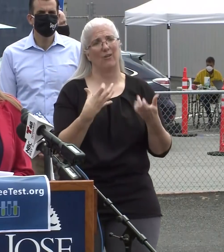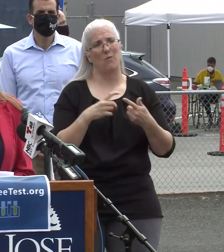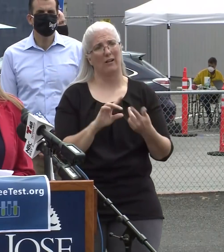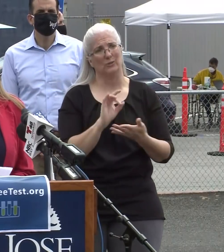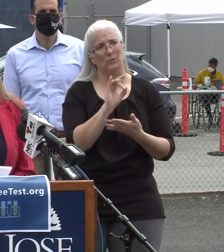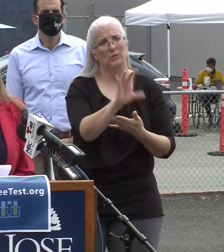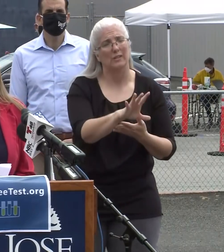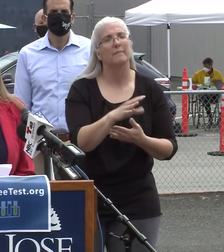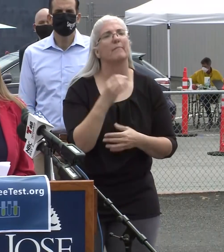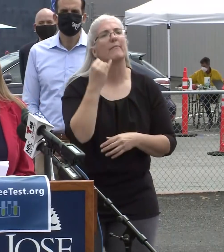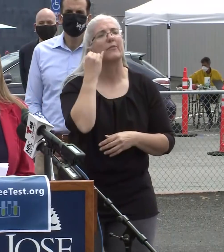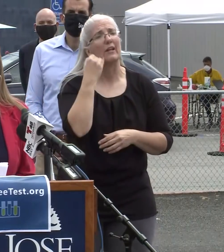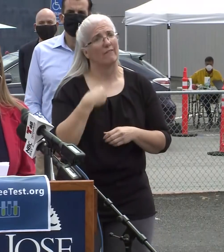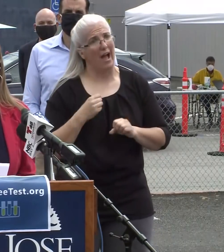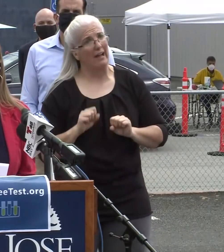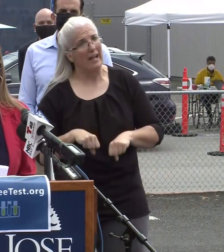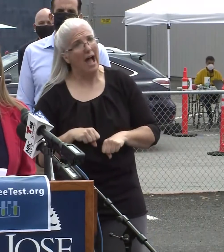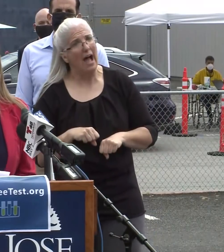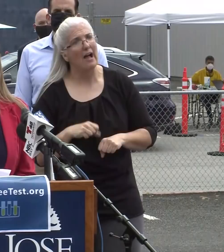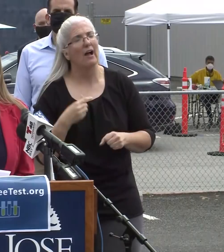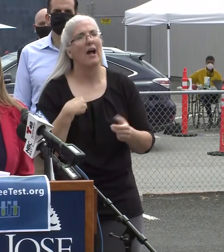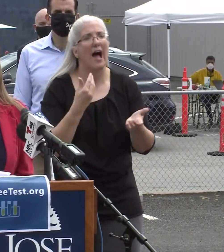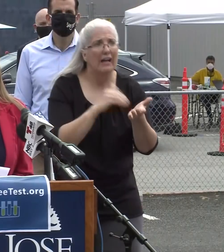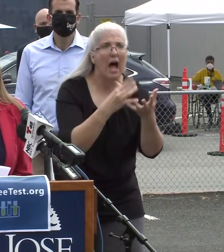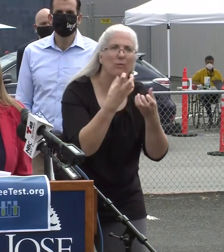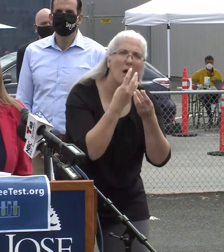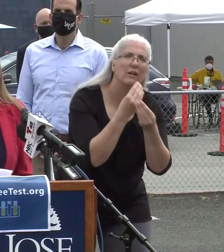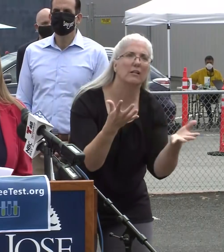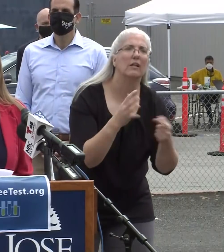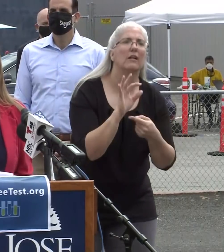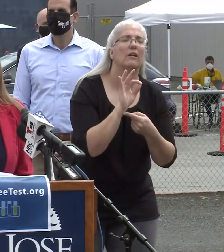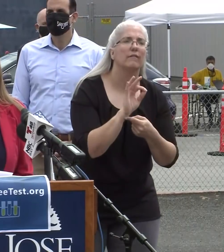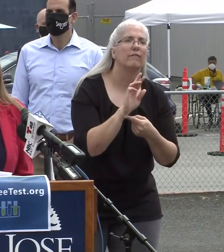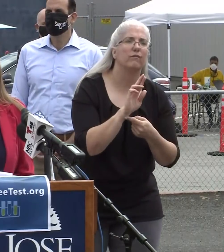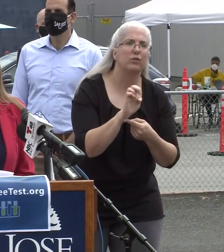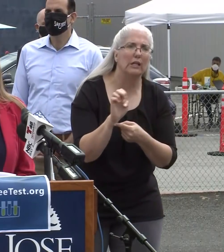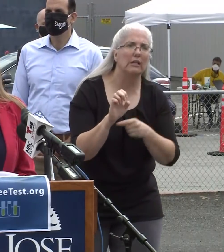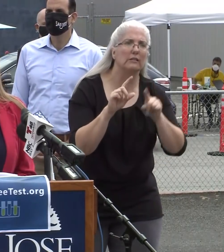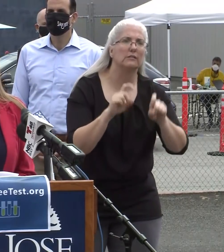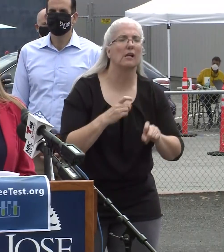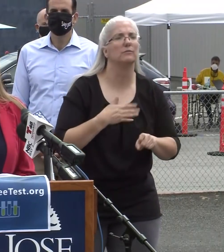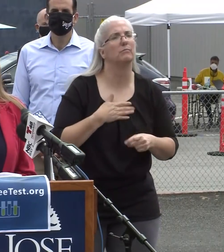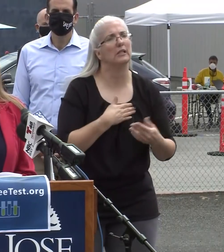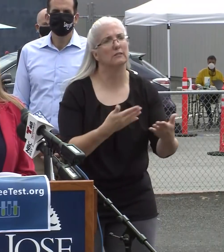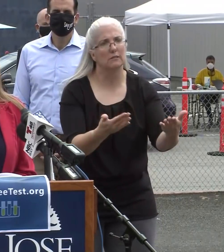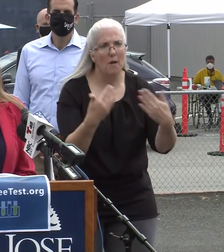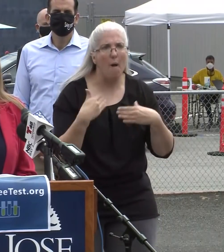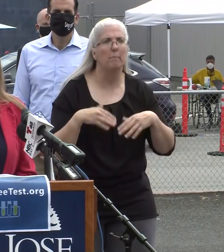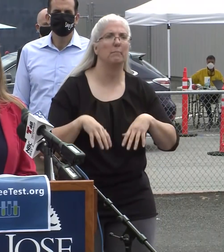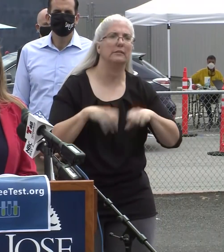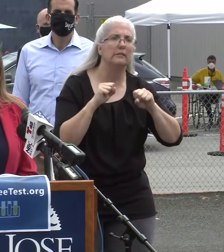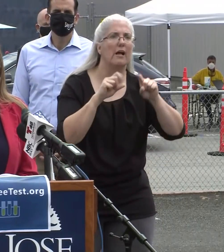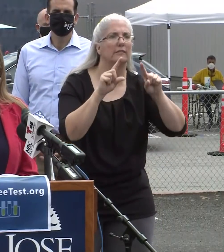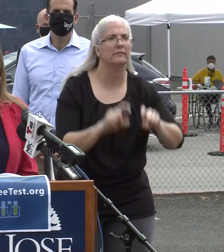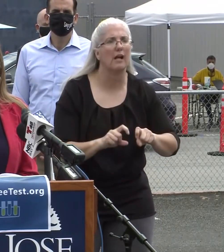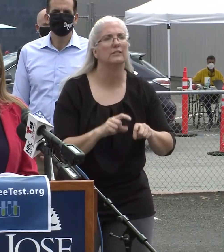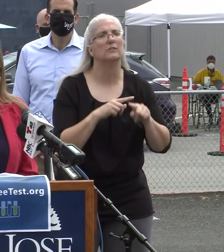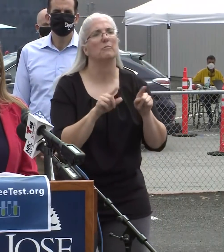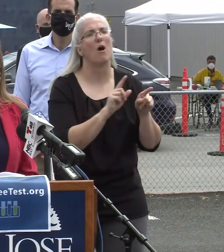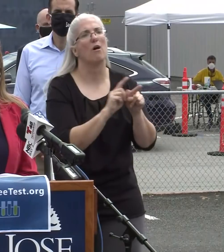could, besides saying the test is free, please come and get a test, is that I really want to thank